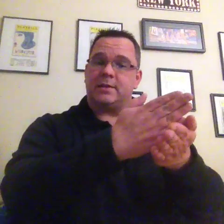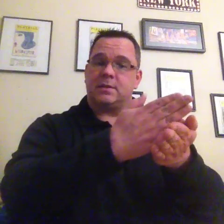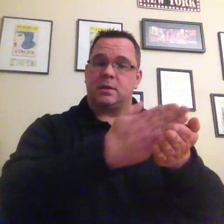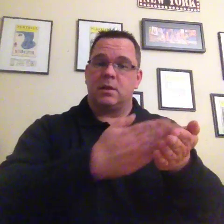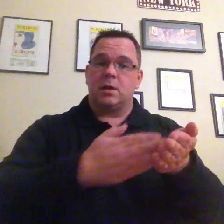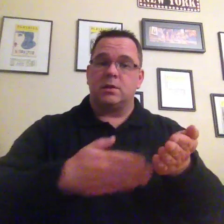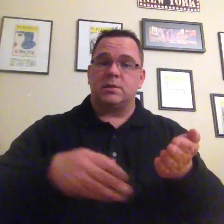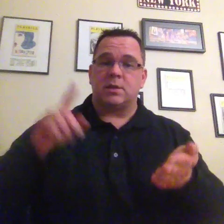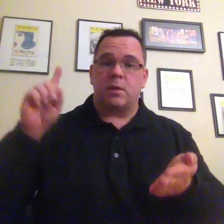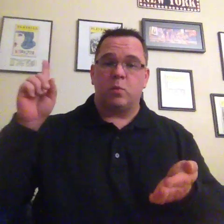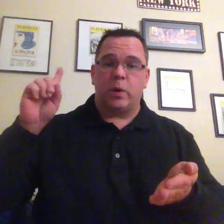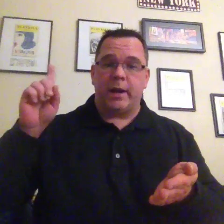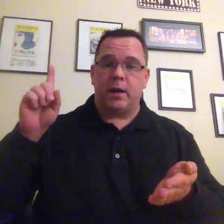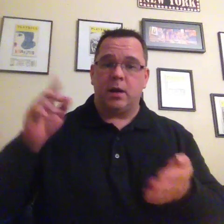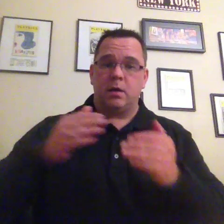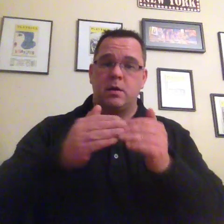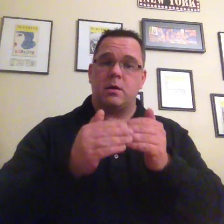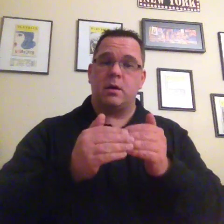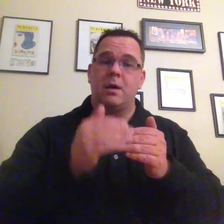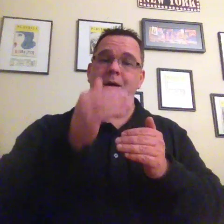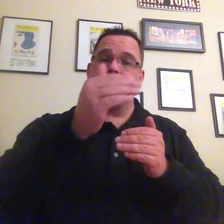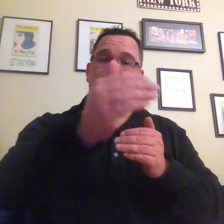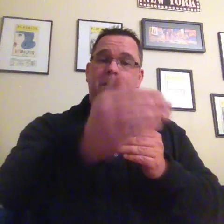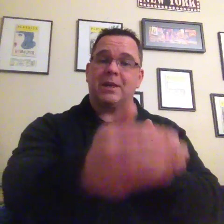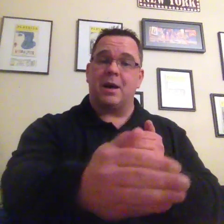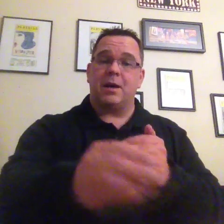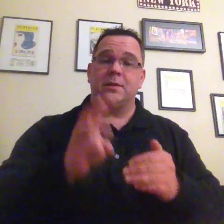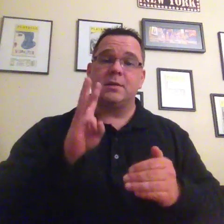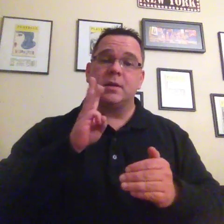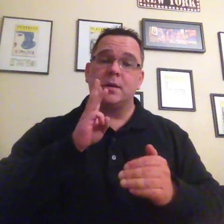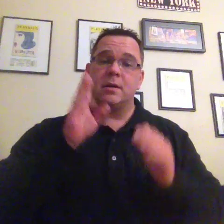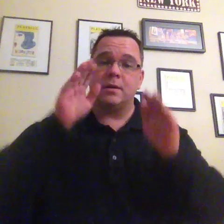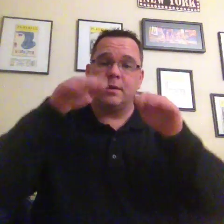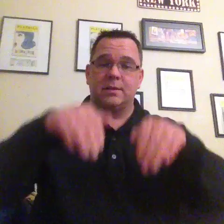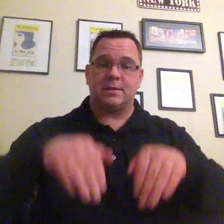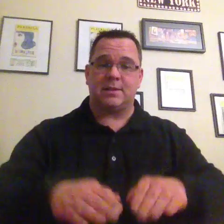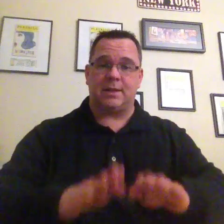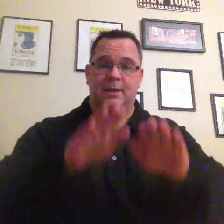that's somewhere beyond the sea.